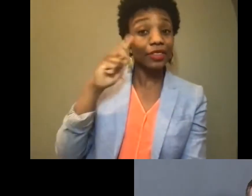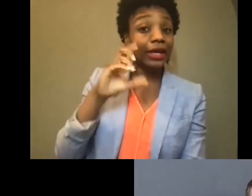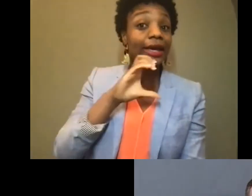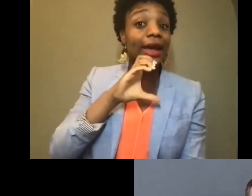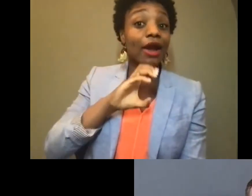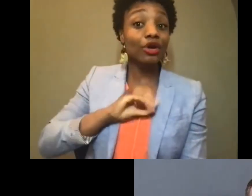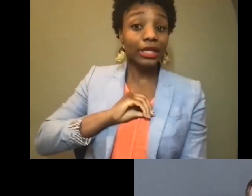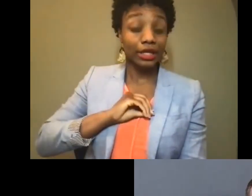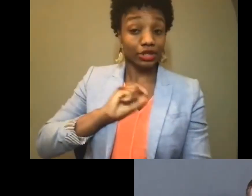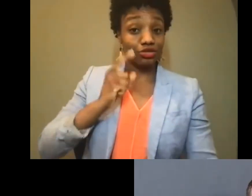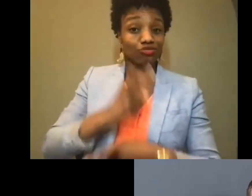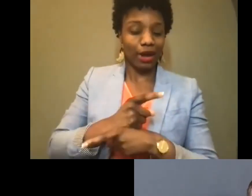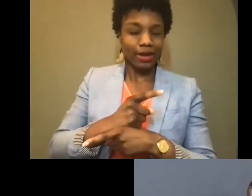much